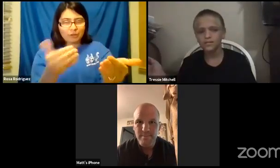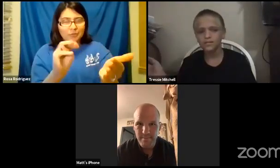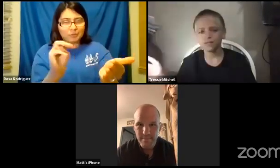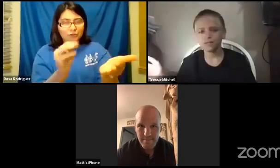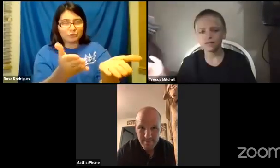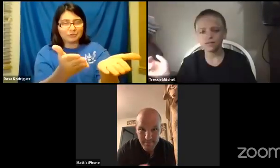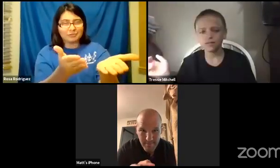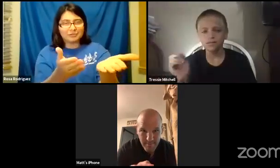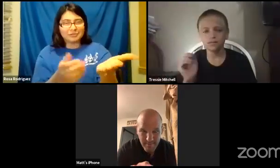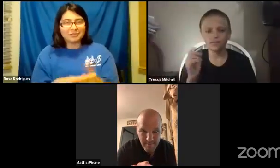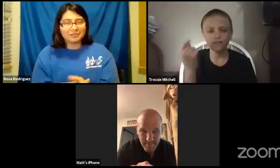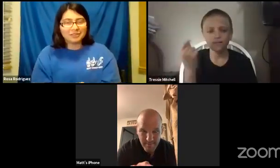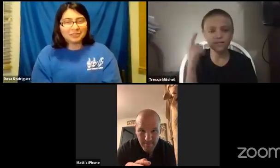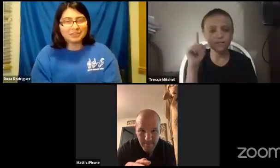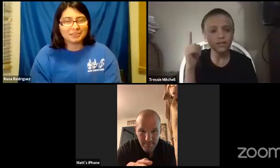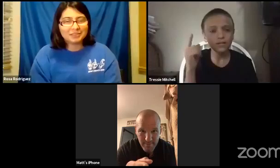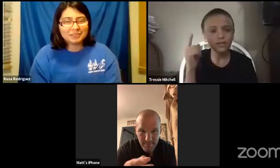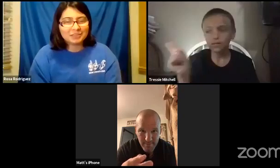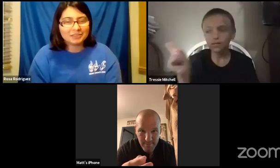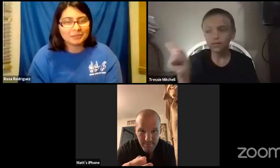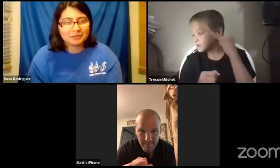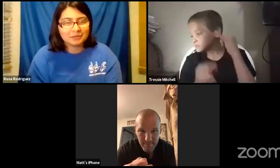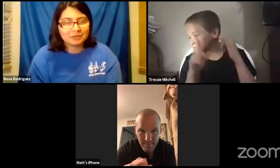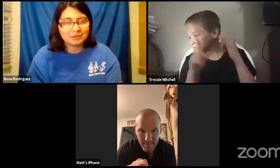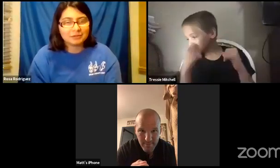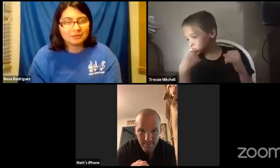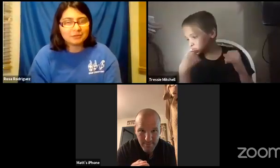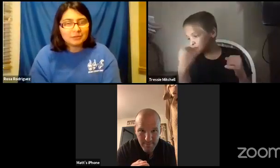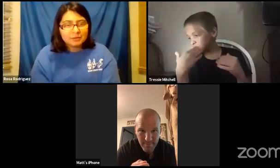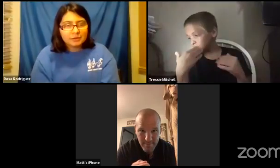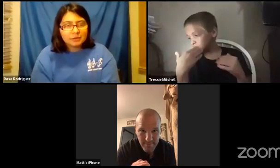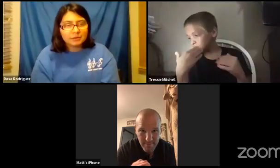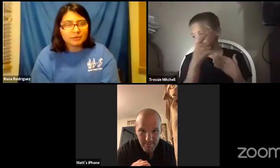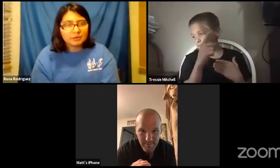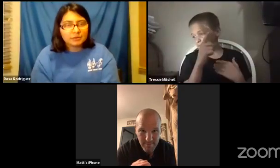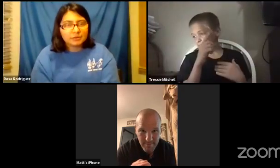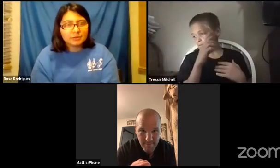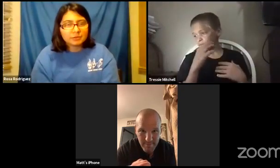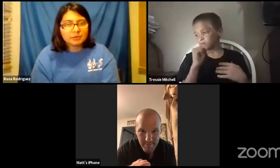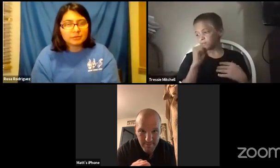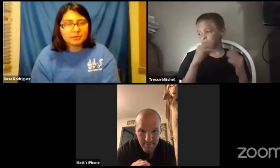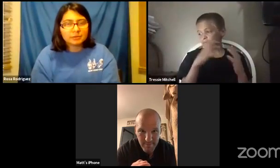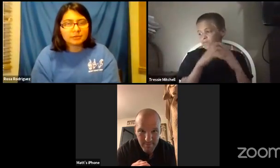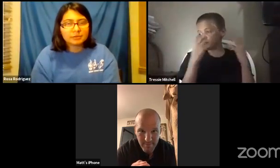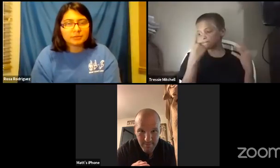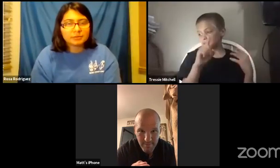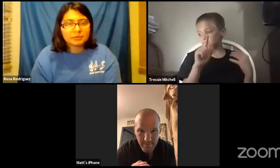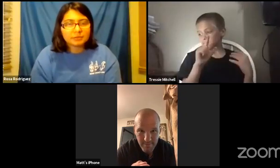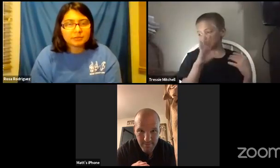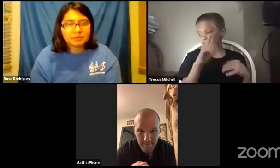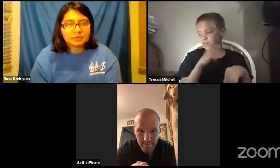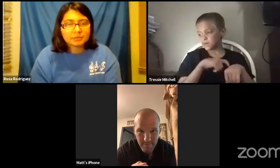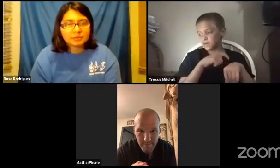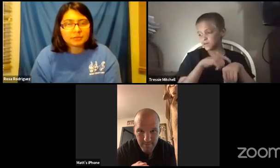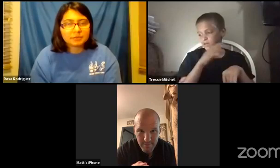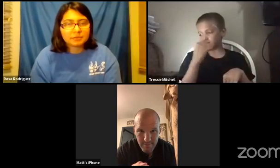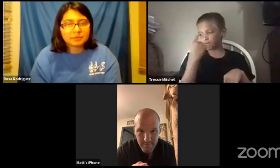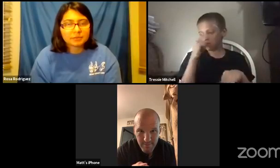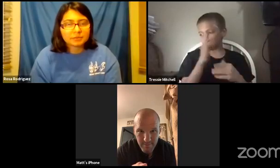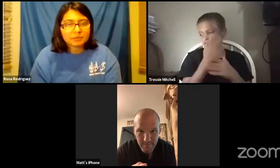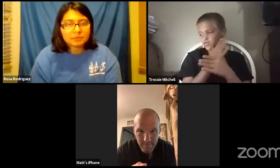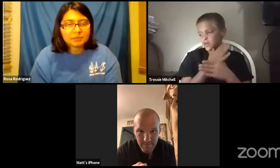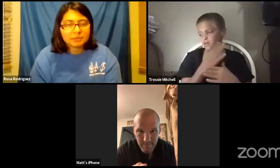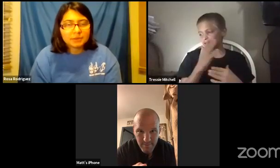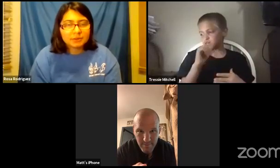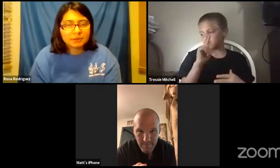I do have another question. Oh, wait, Marshall, you go ahead. Well, I don't